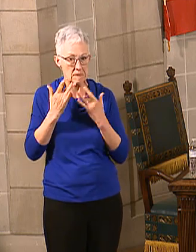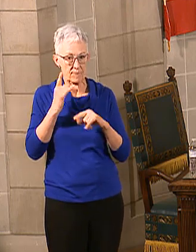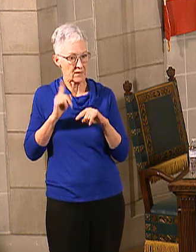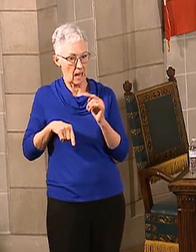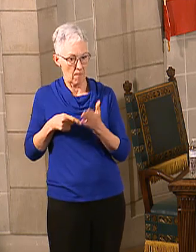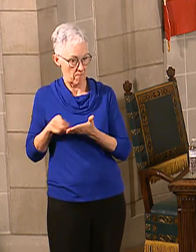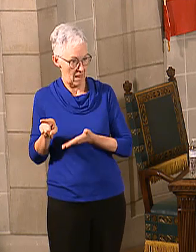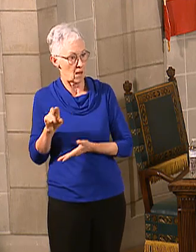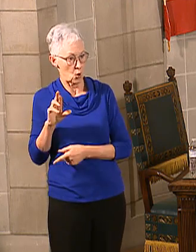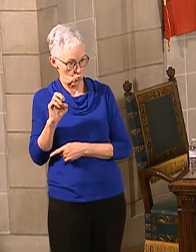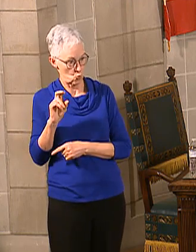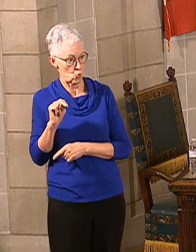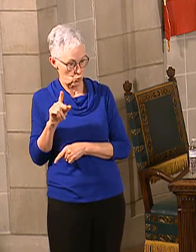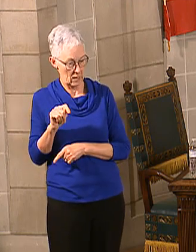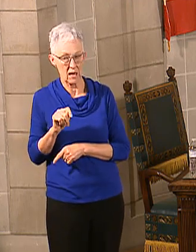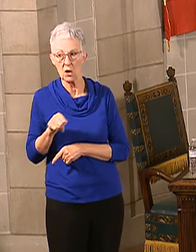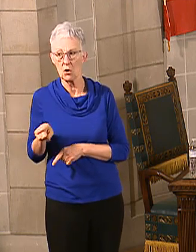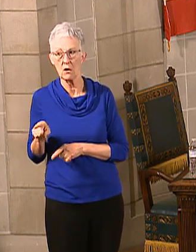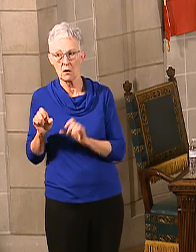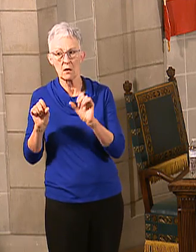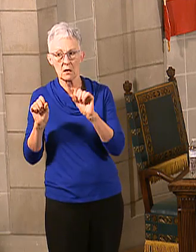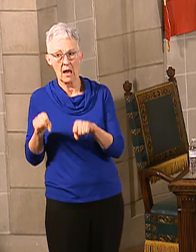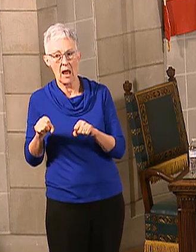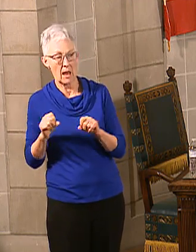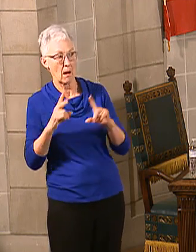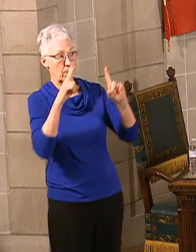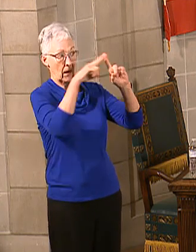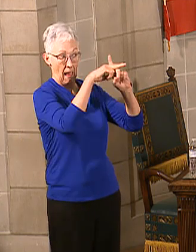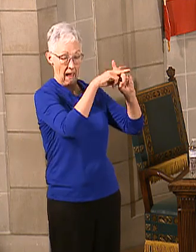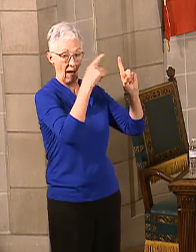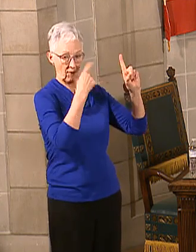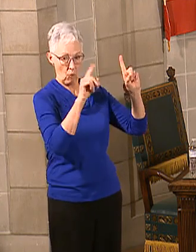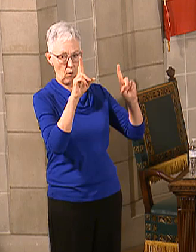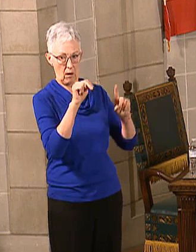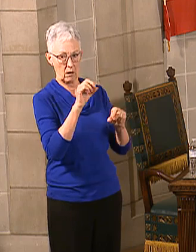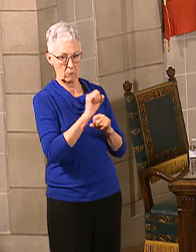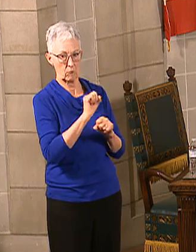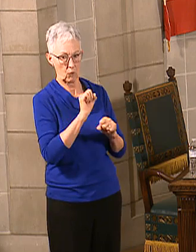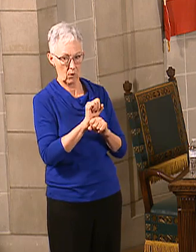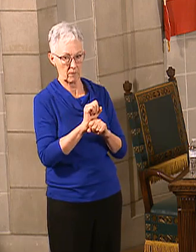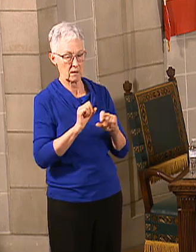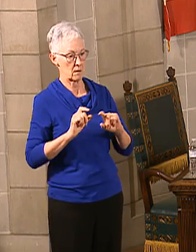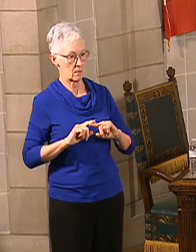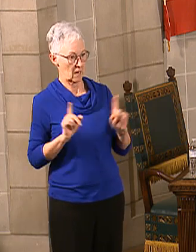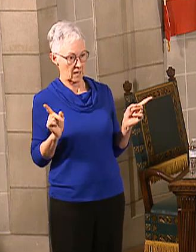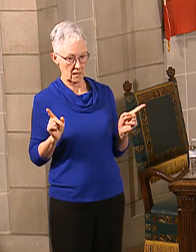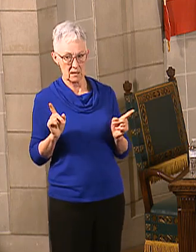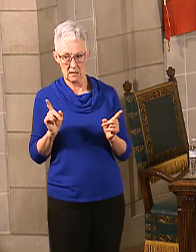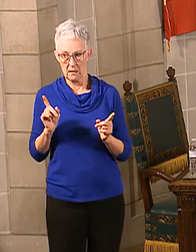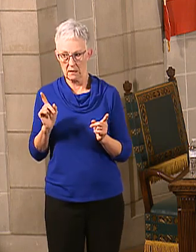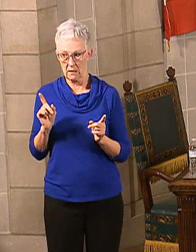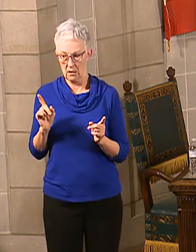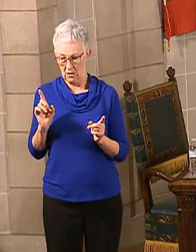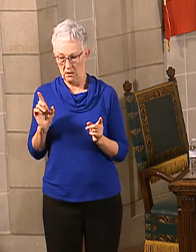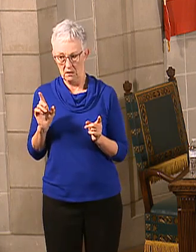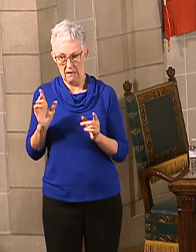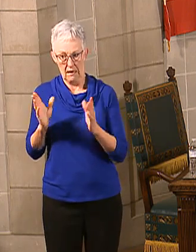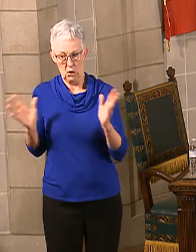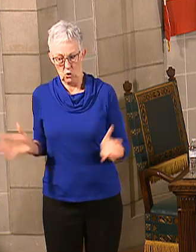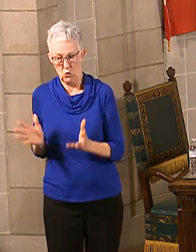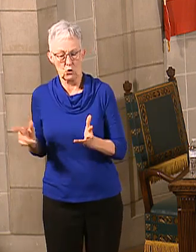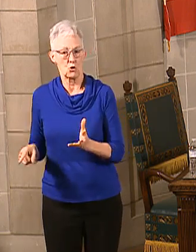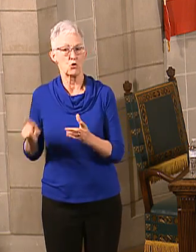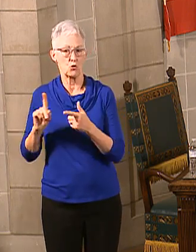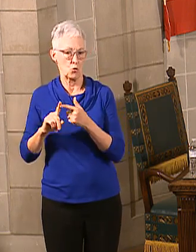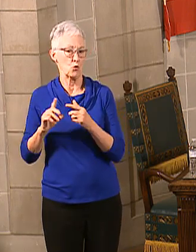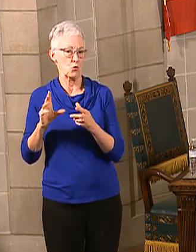categories of people are now eligible to collect unemployment benefits if you've been impacted by the coronavirus. So again, please do that to be able to help